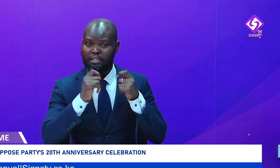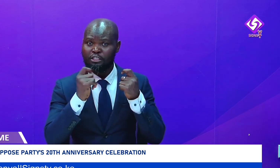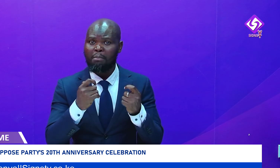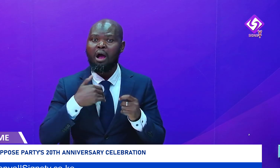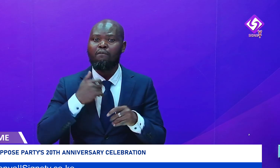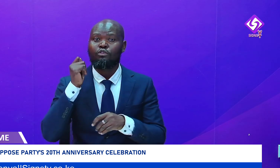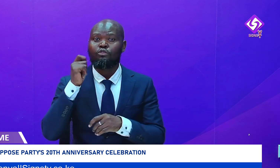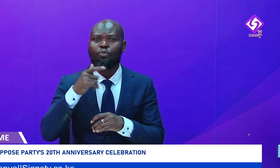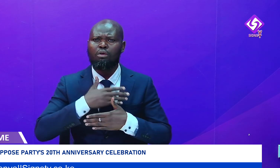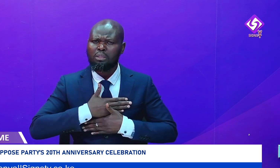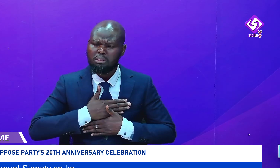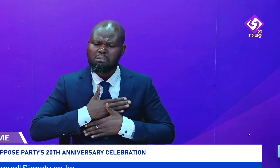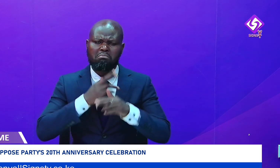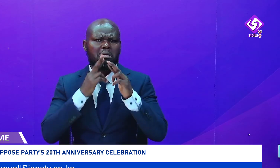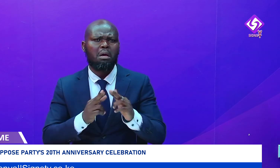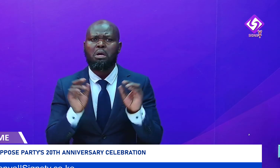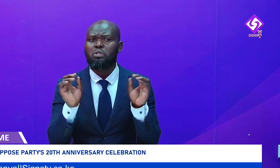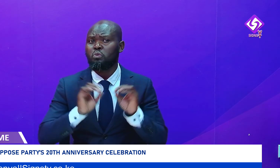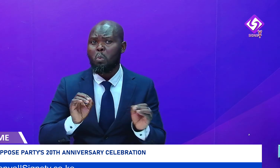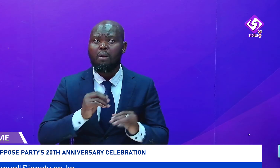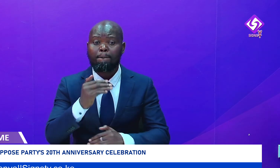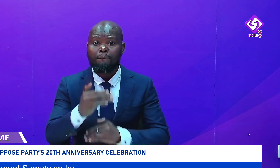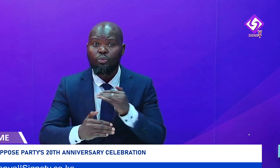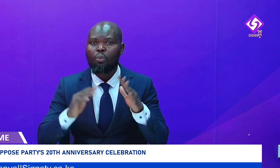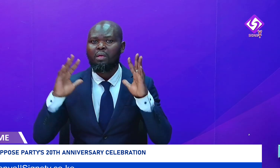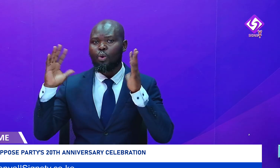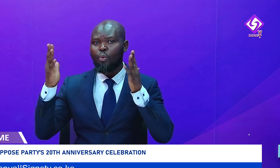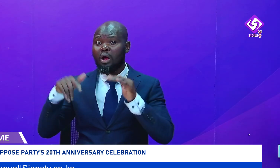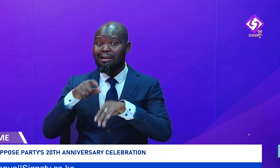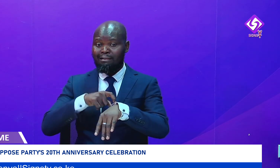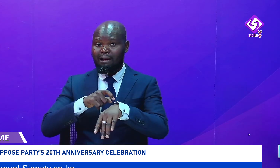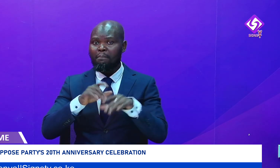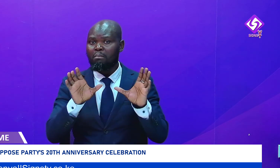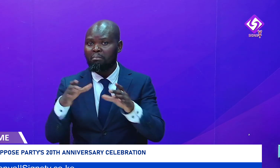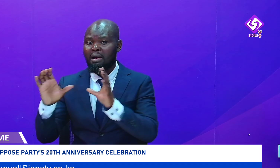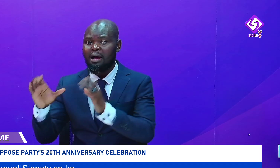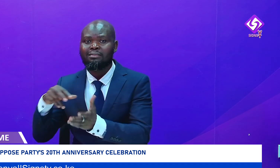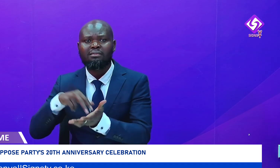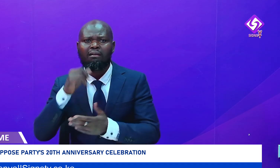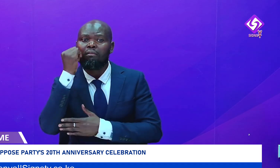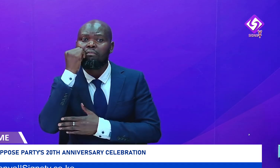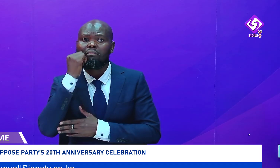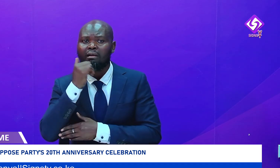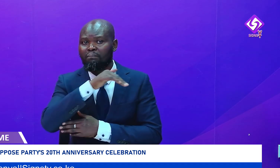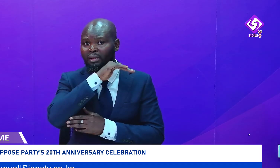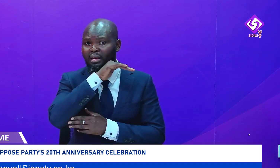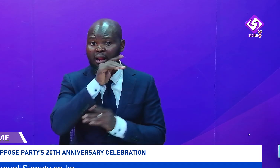Odinga. Ndolo and his team argued that it will be disrespectful to proceed with the celebration while the party is still